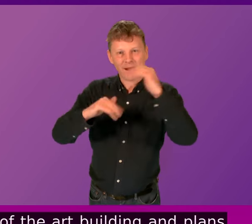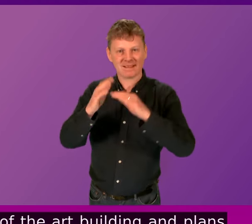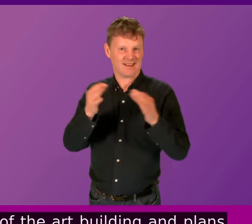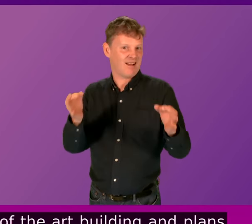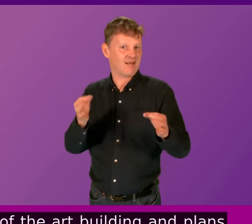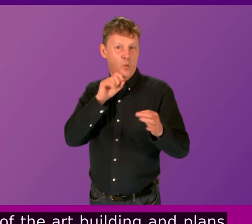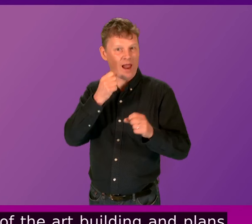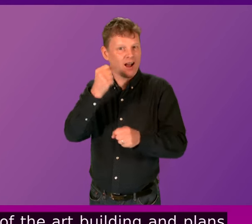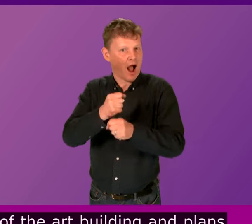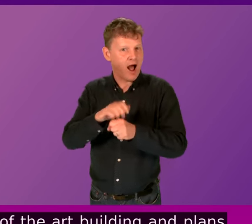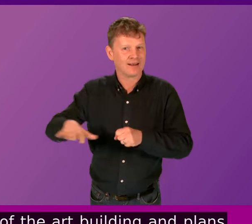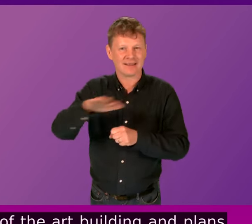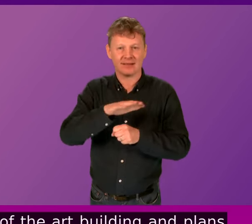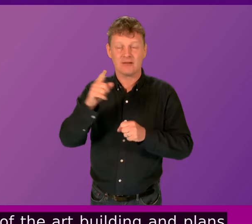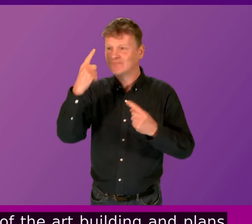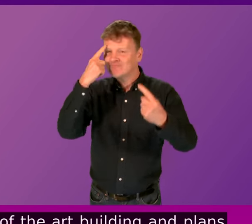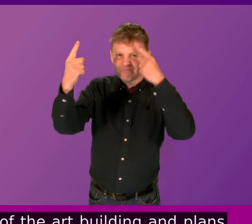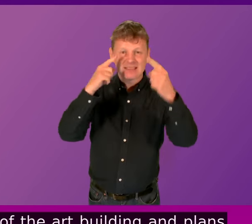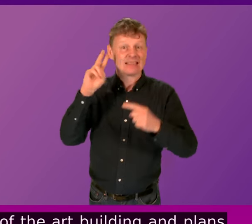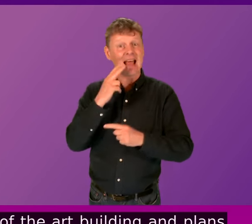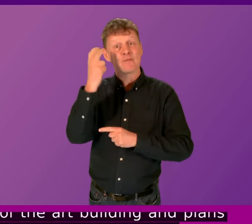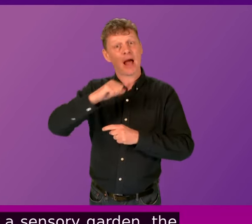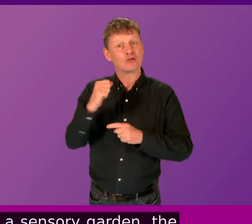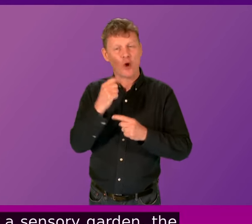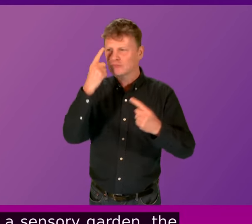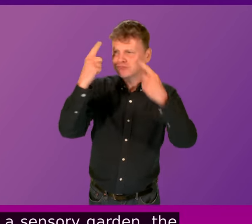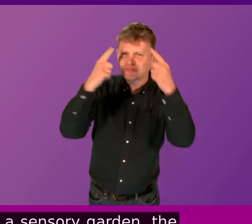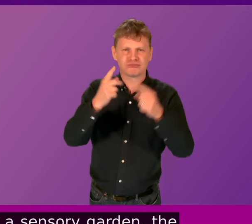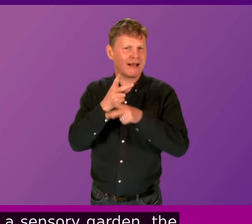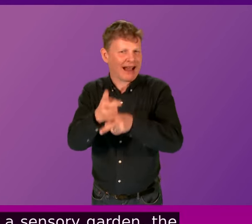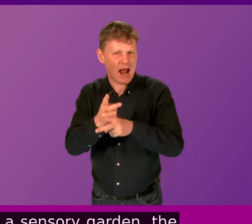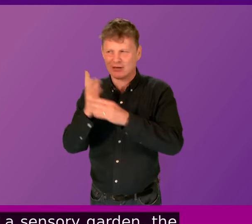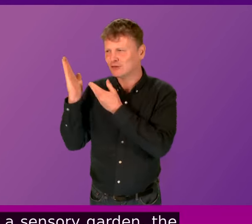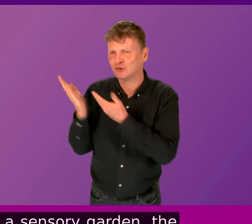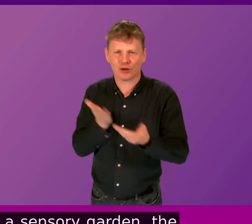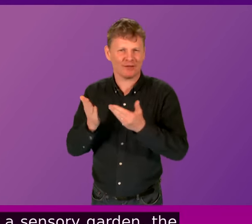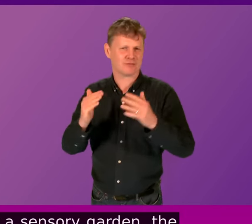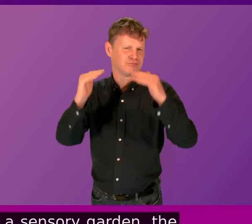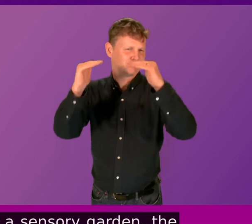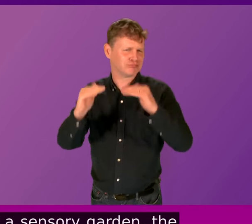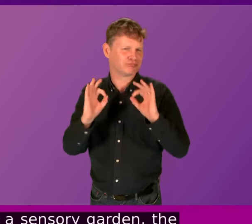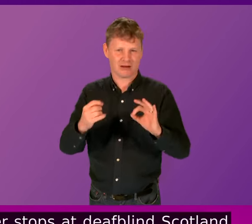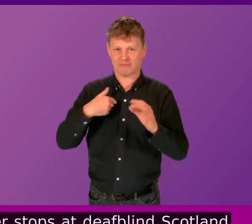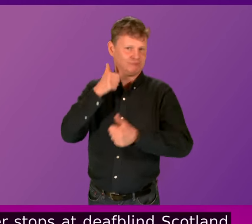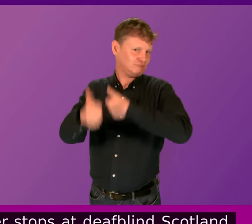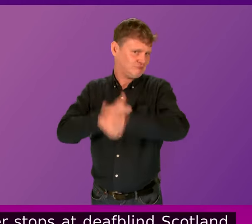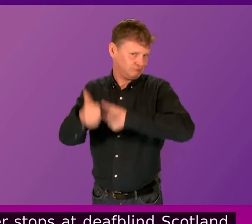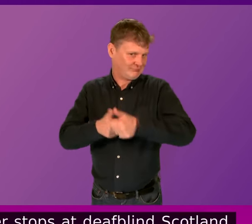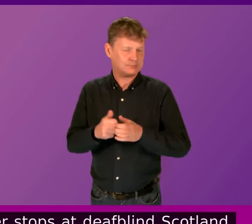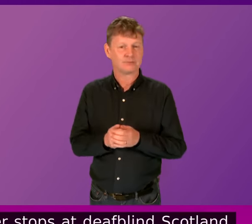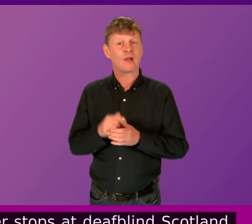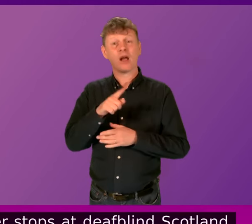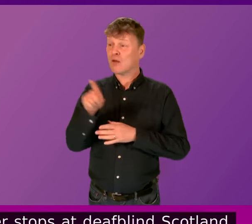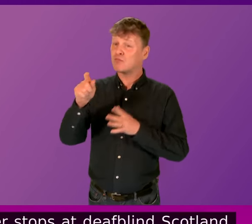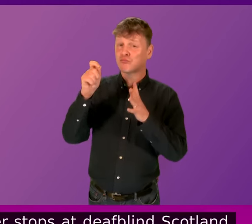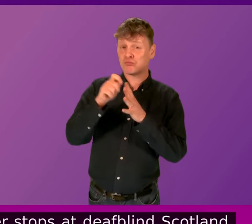The innovation and caring never stops at Deafblind Scotland, and I congratulate them at every level. Presiding Officer, few